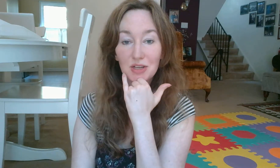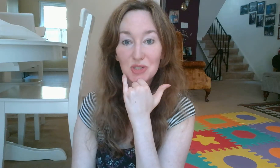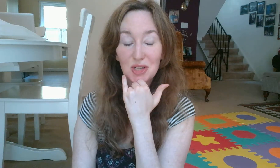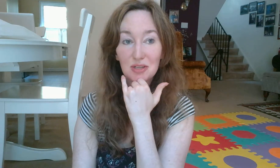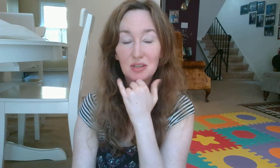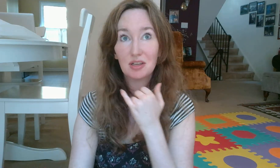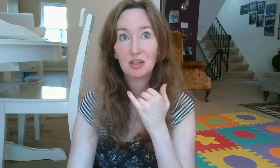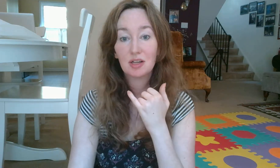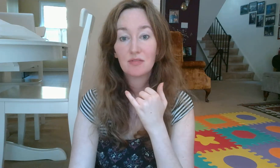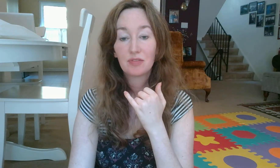your chin.